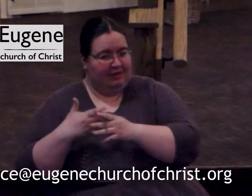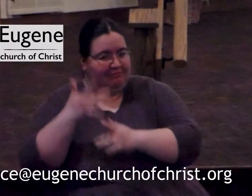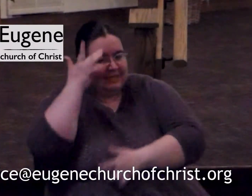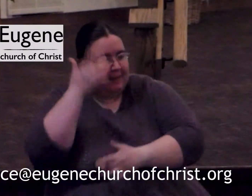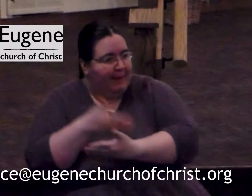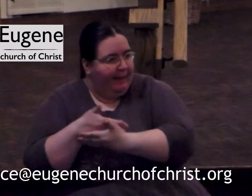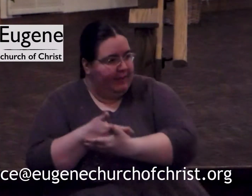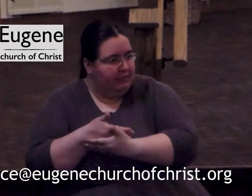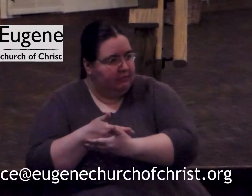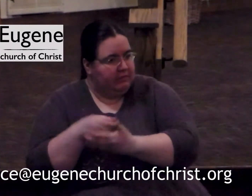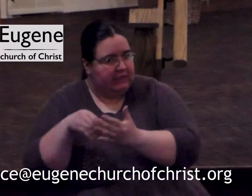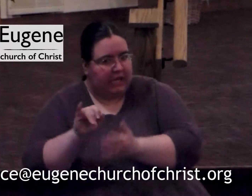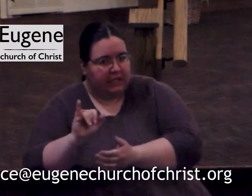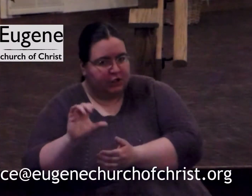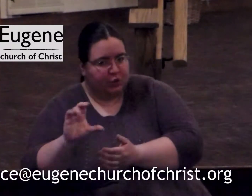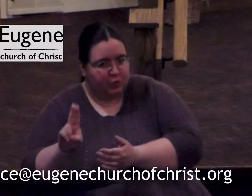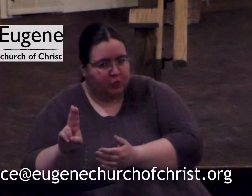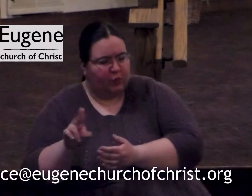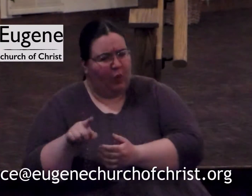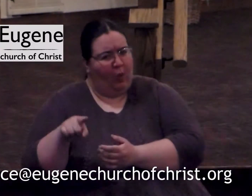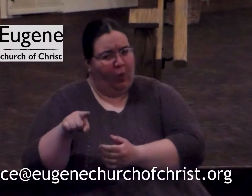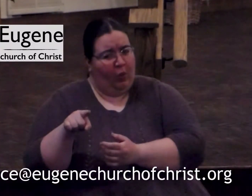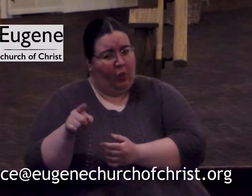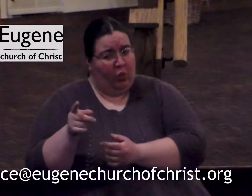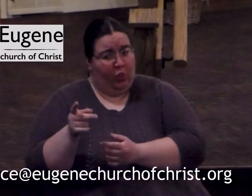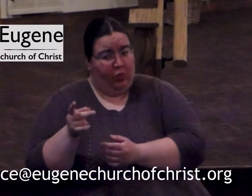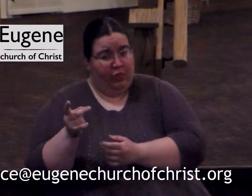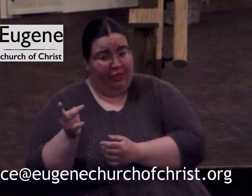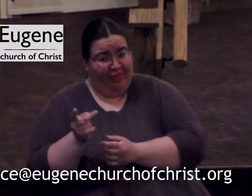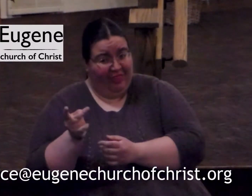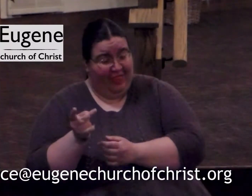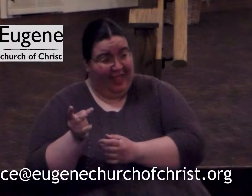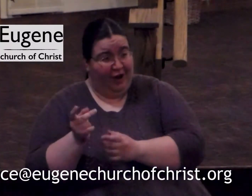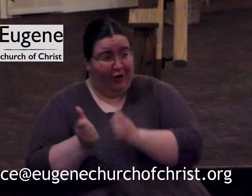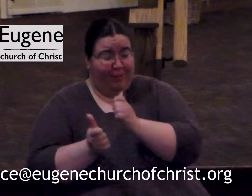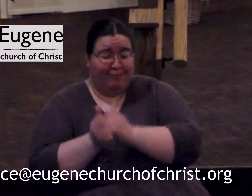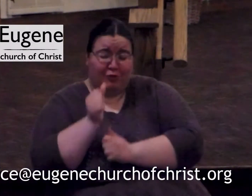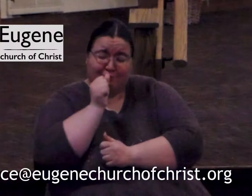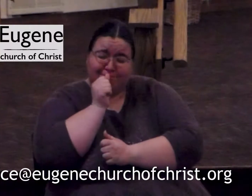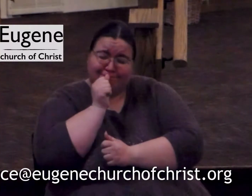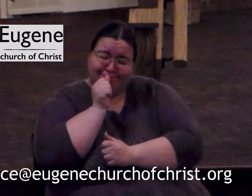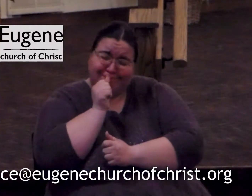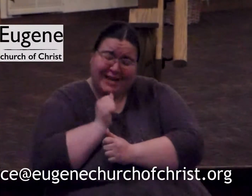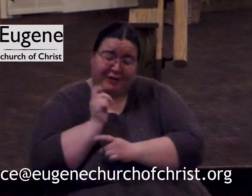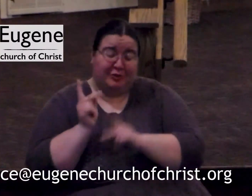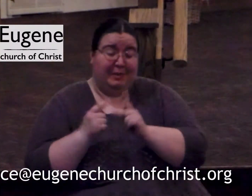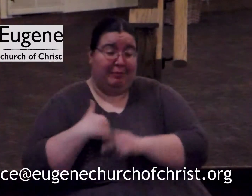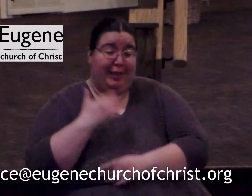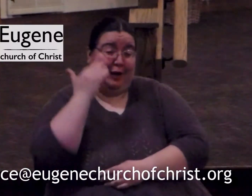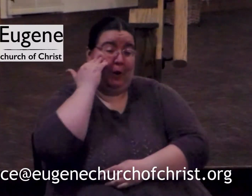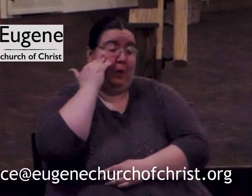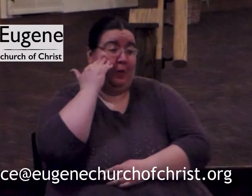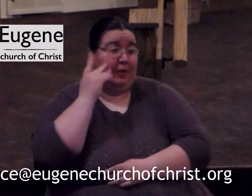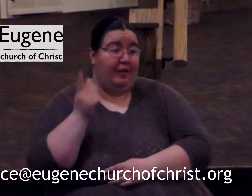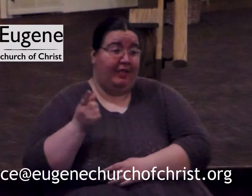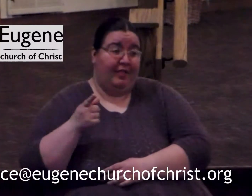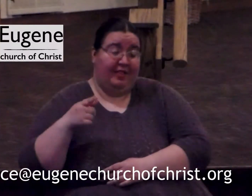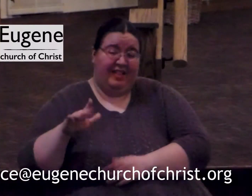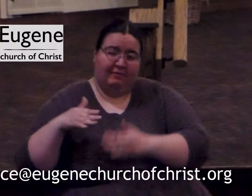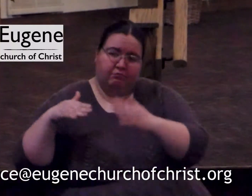most patient in difficult times people that I know. And they've faced a lot more challenges than a lot of people their age have faced, and they